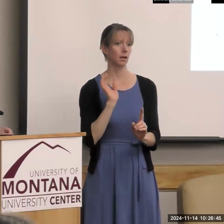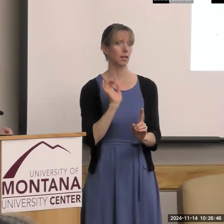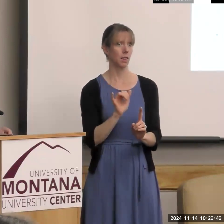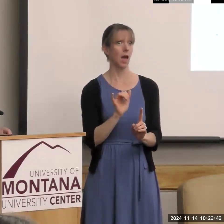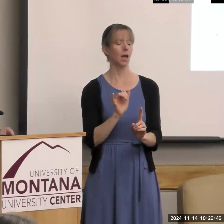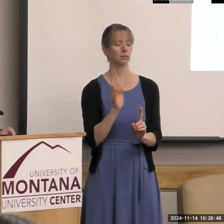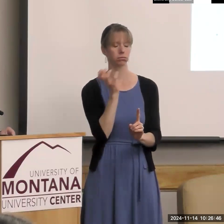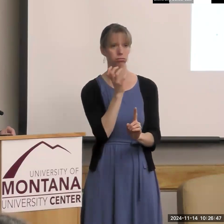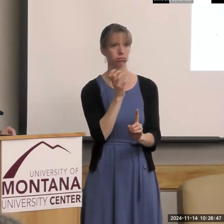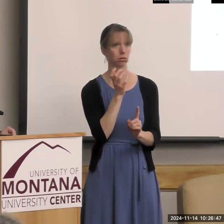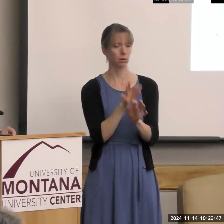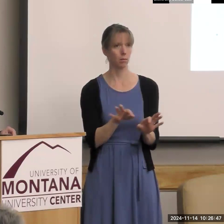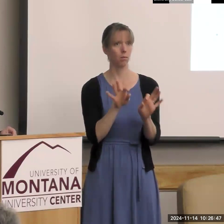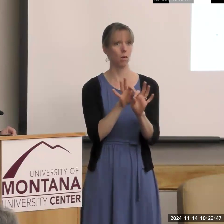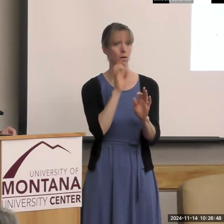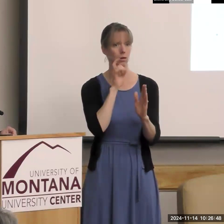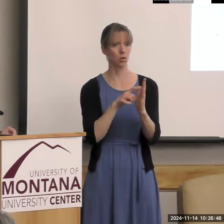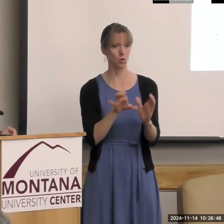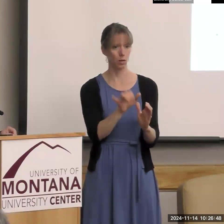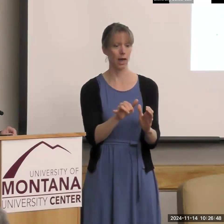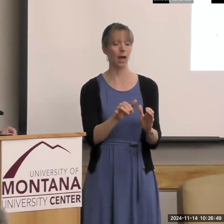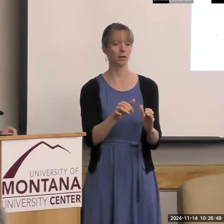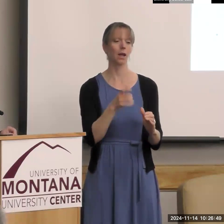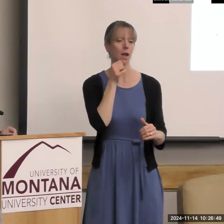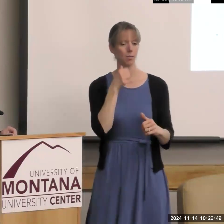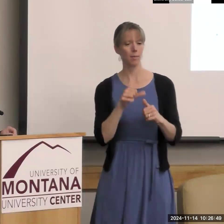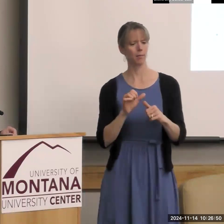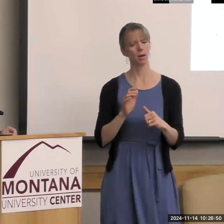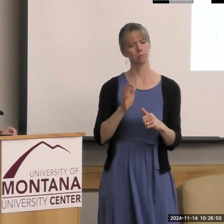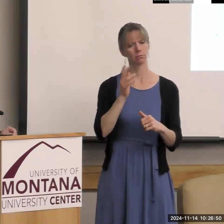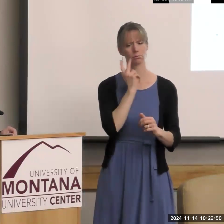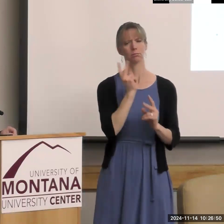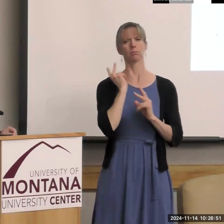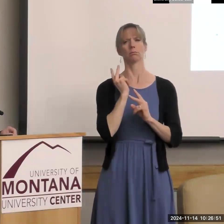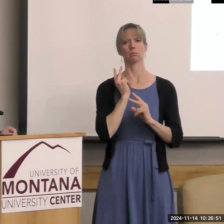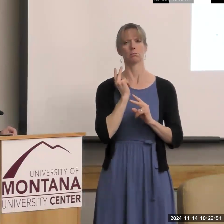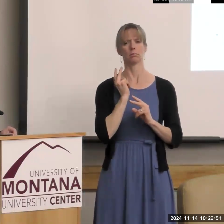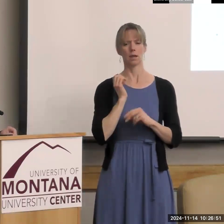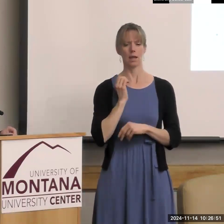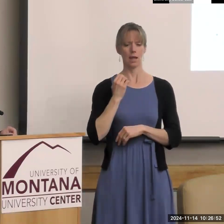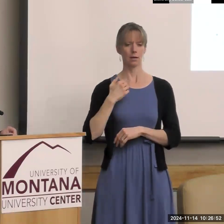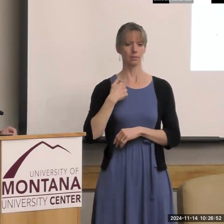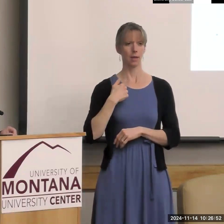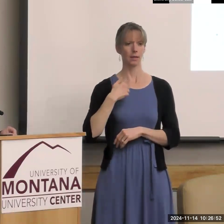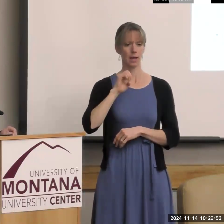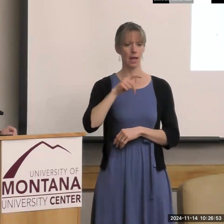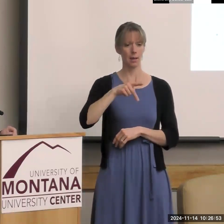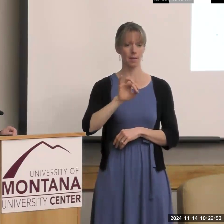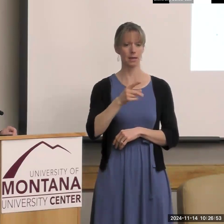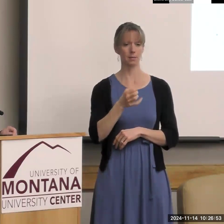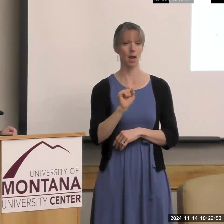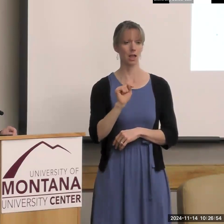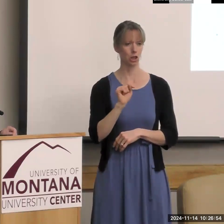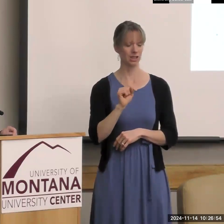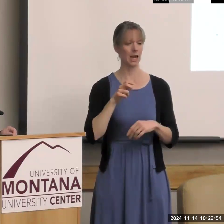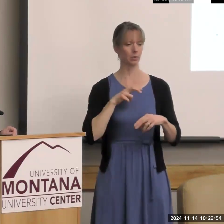big piece of what we do. I remember sitting in my office as an epidemiologist in Akron and watching the planes hit,